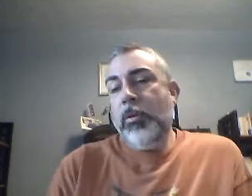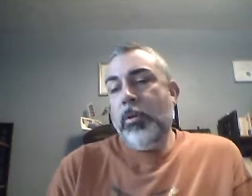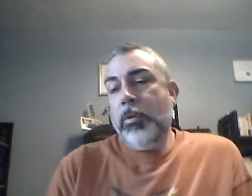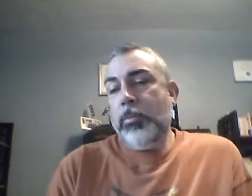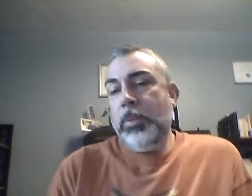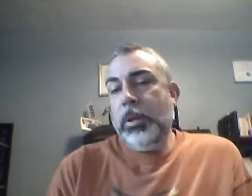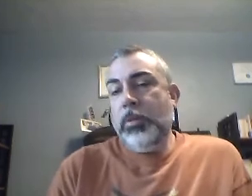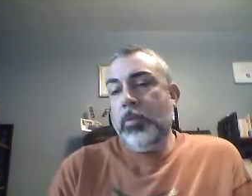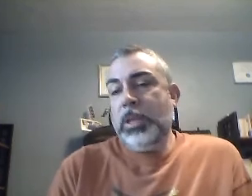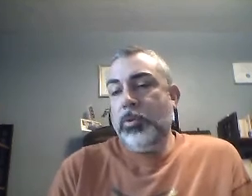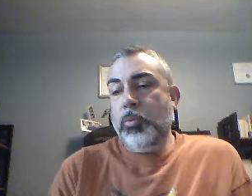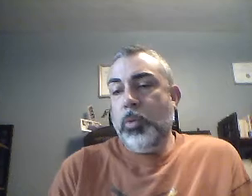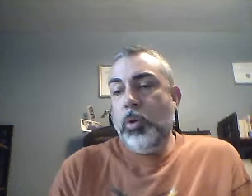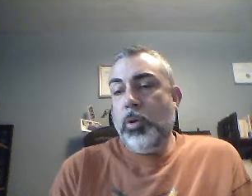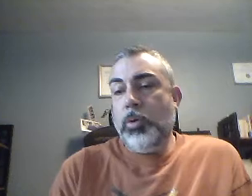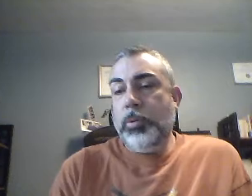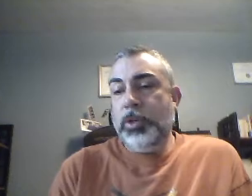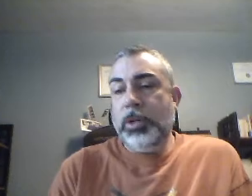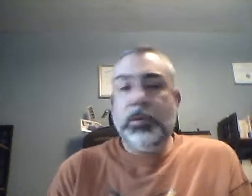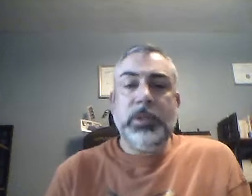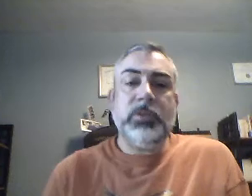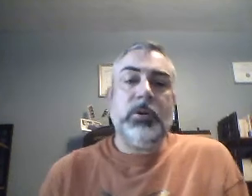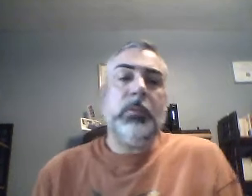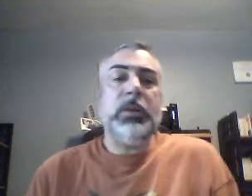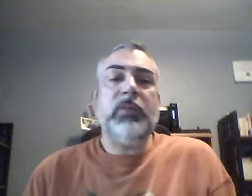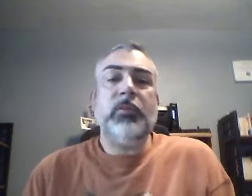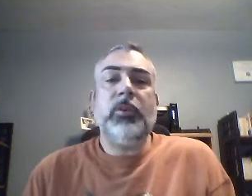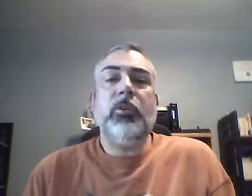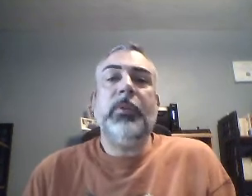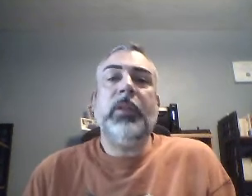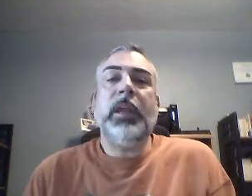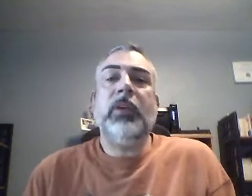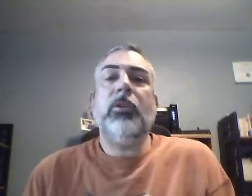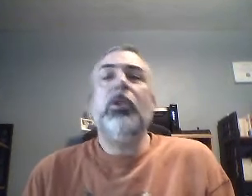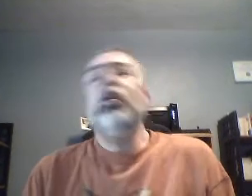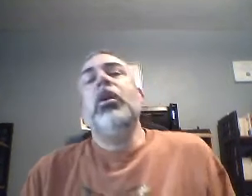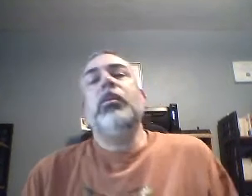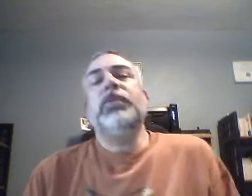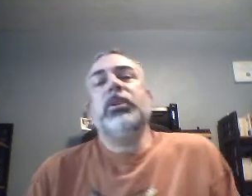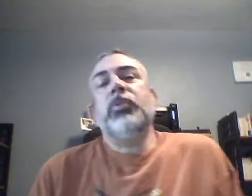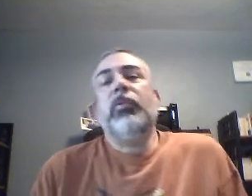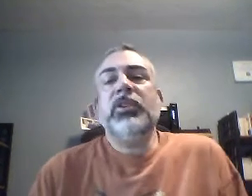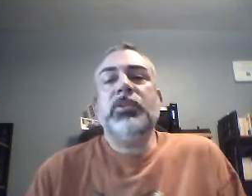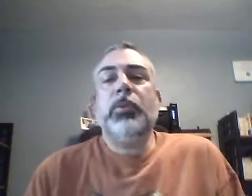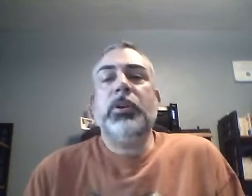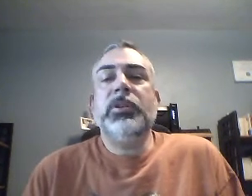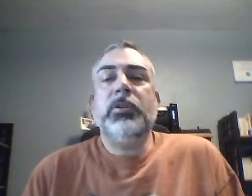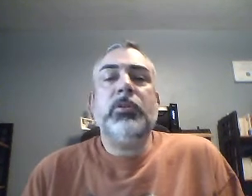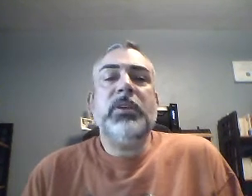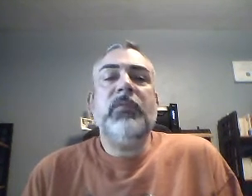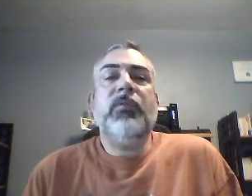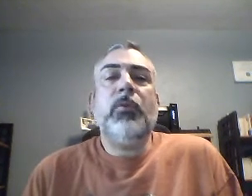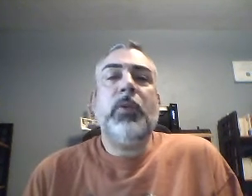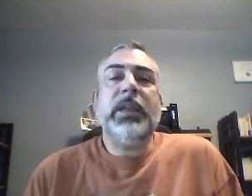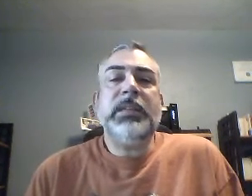However, in the Western world, particularly starting in medieval Europe and later, homosexual relations were considered sinful, against